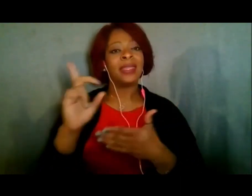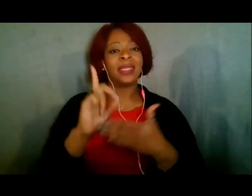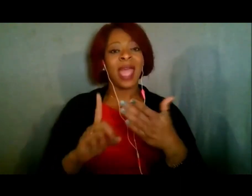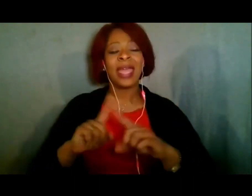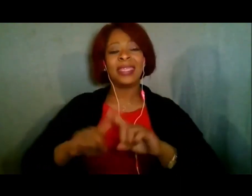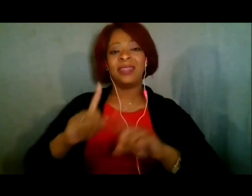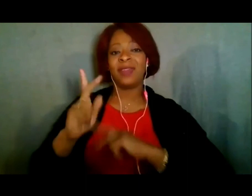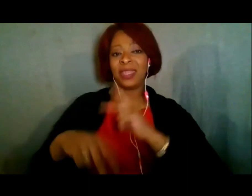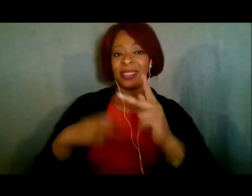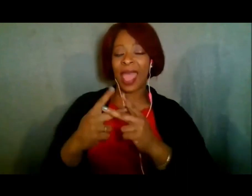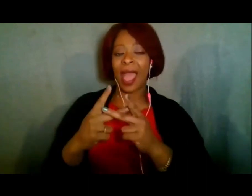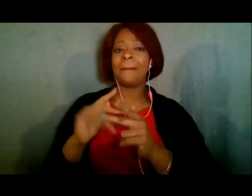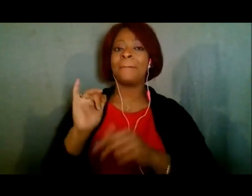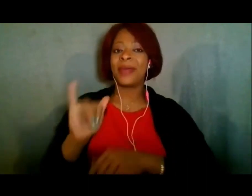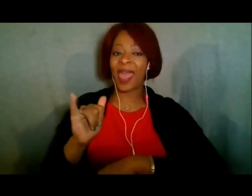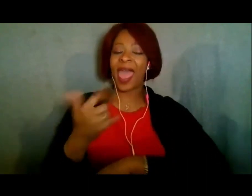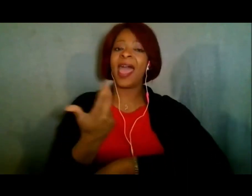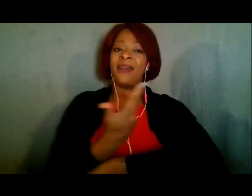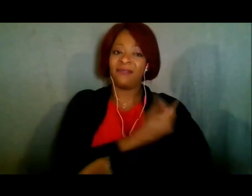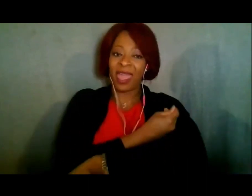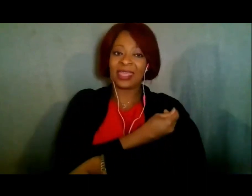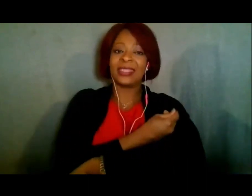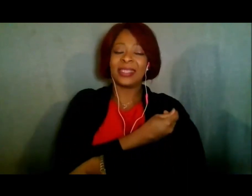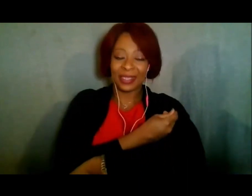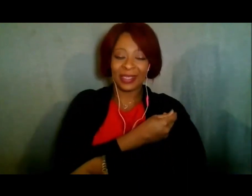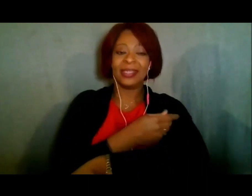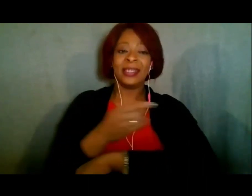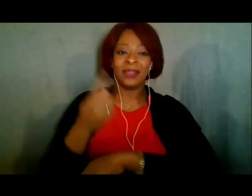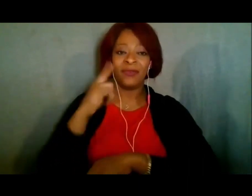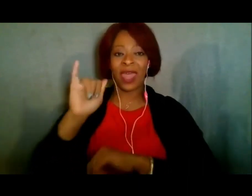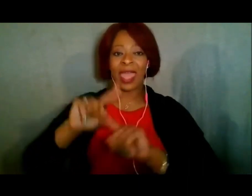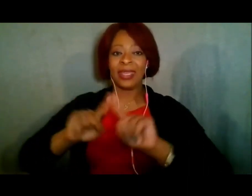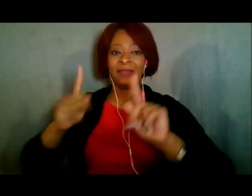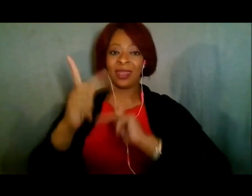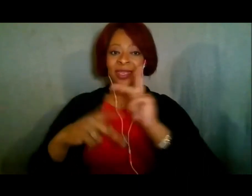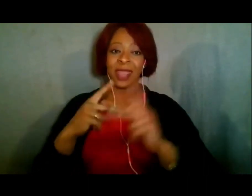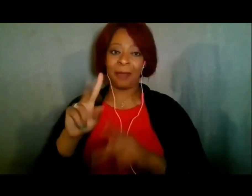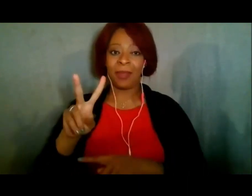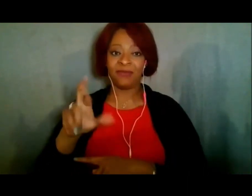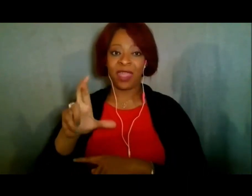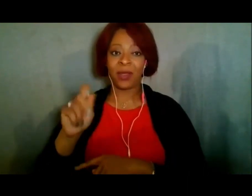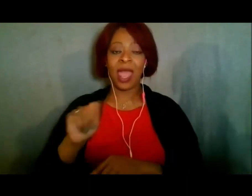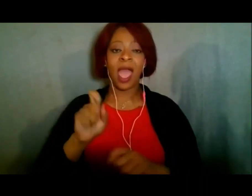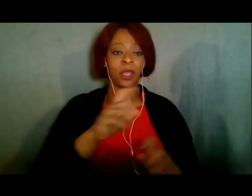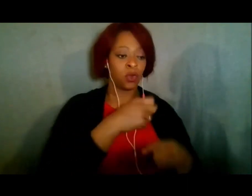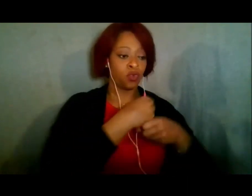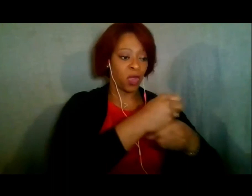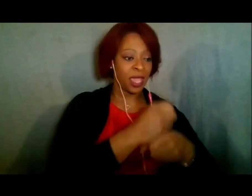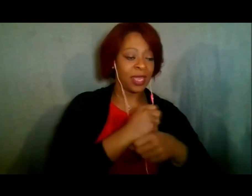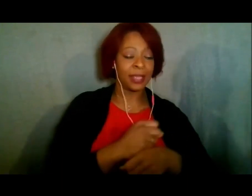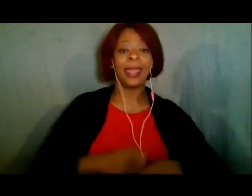So they'll actually have to be created, tested, manufactured.